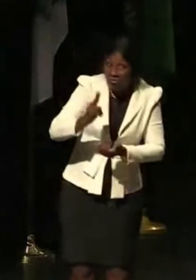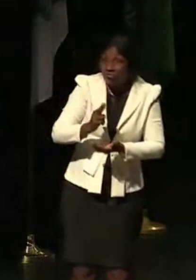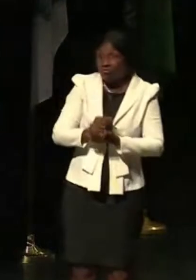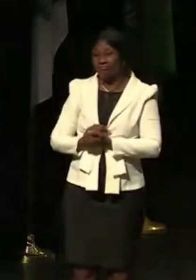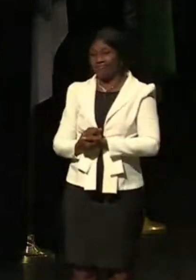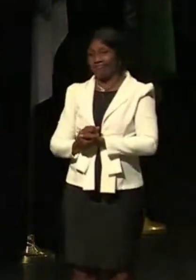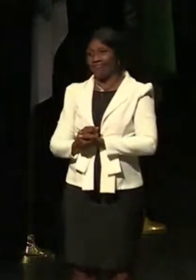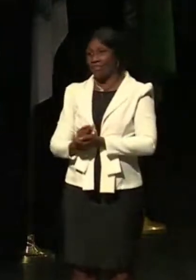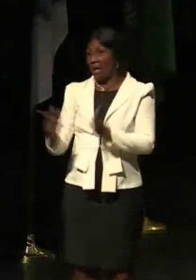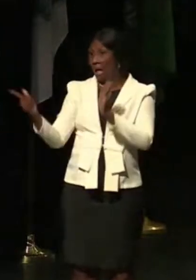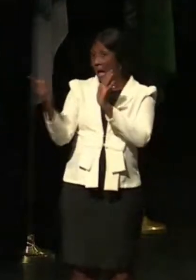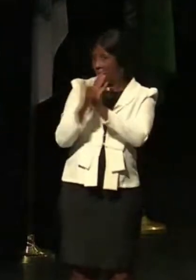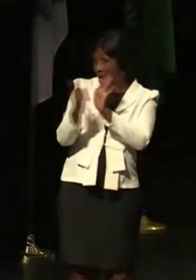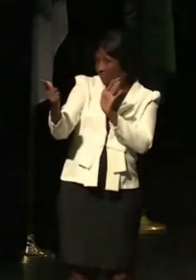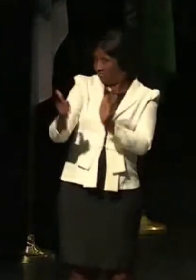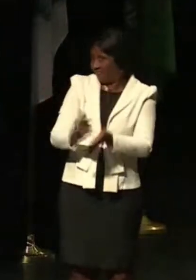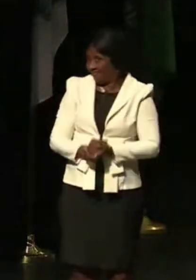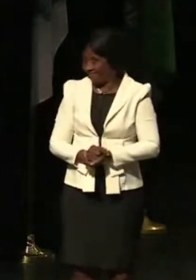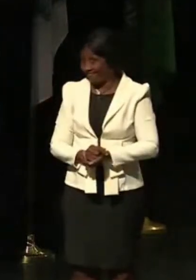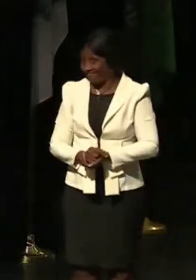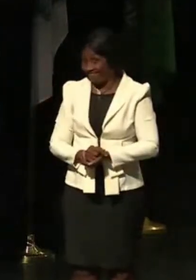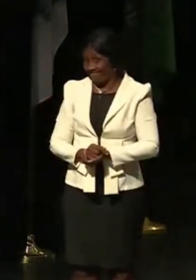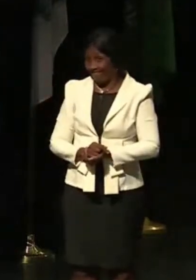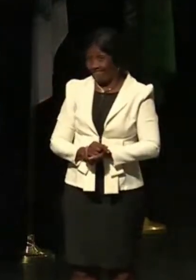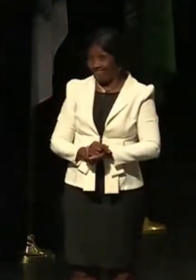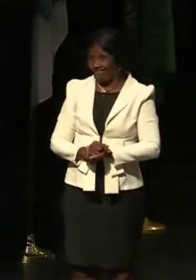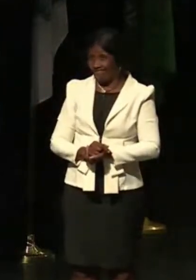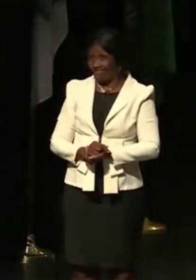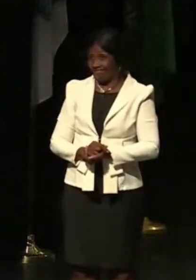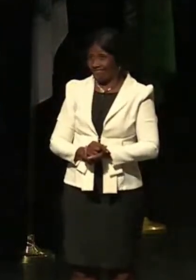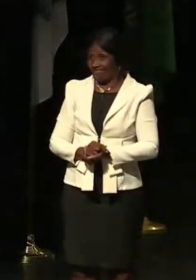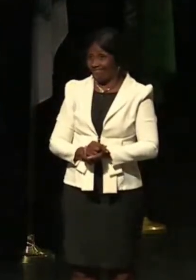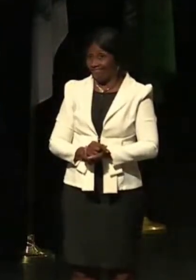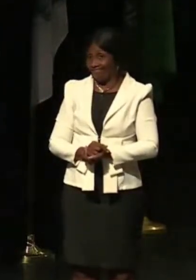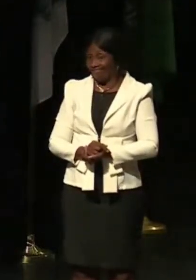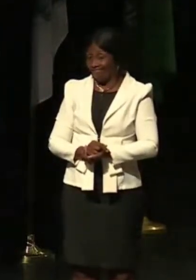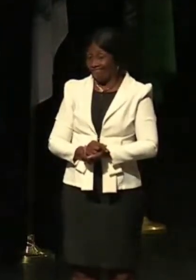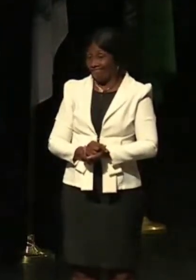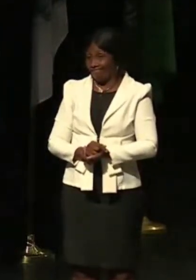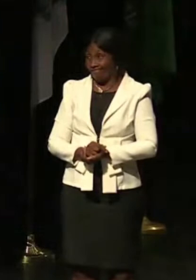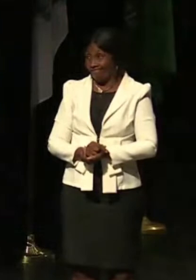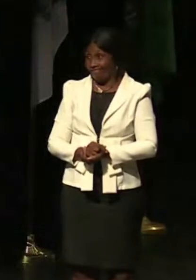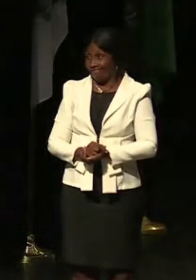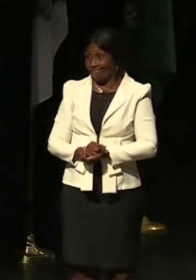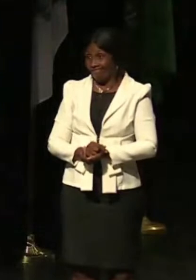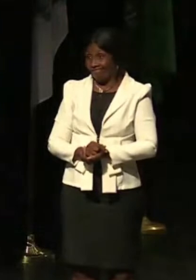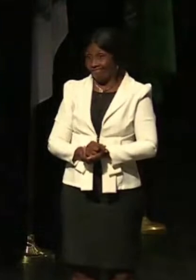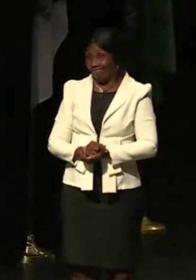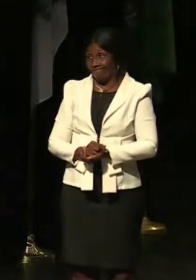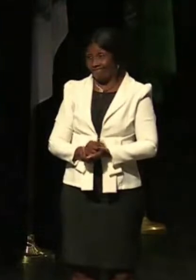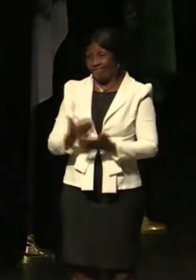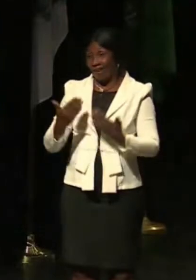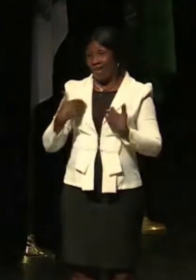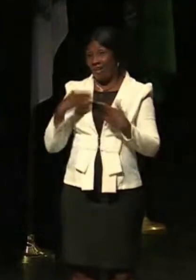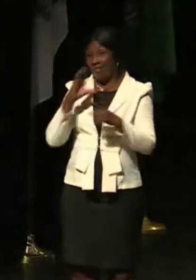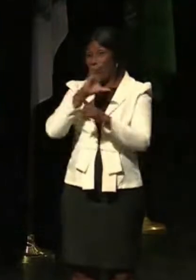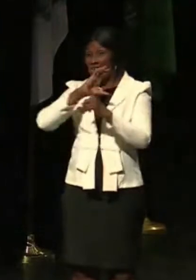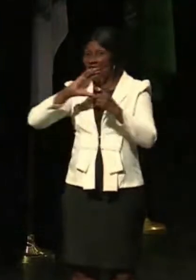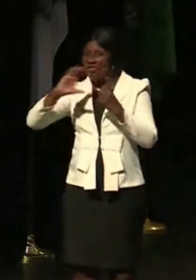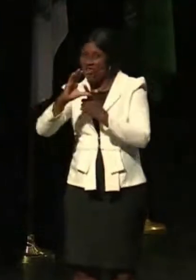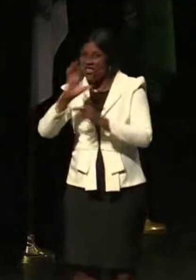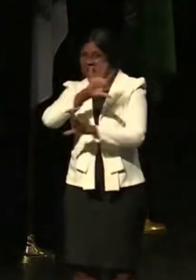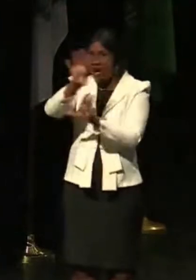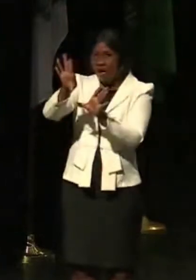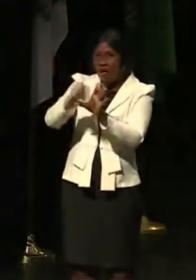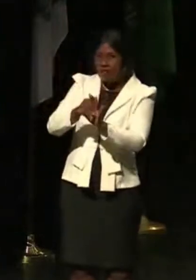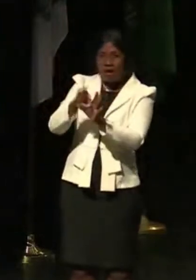cities and in our streets and in every place that we have. We have a culture of disrespect